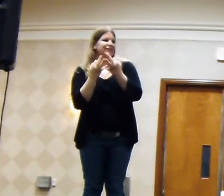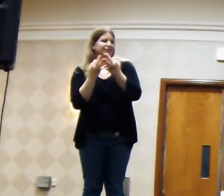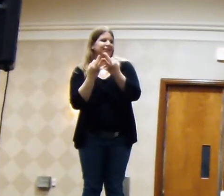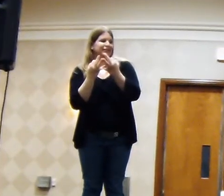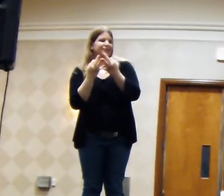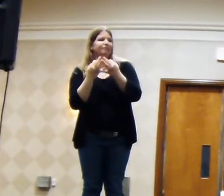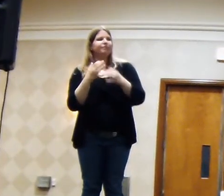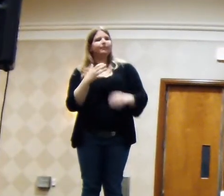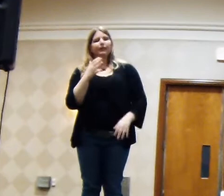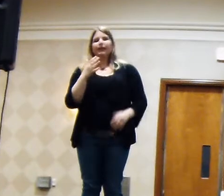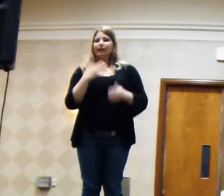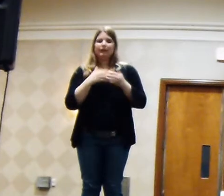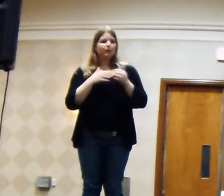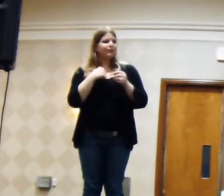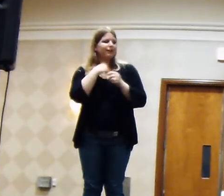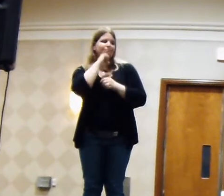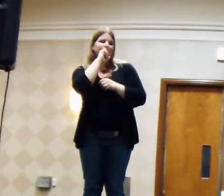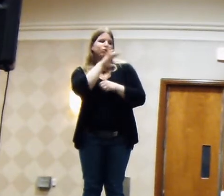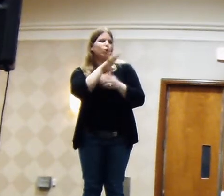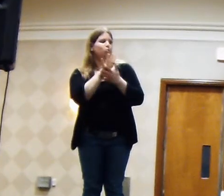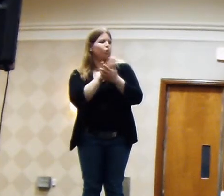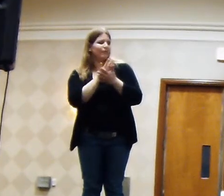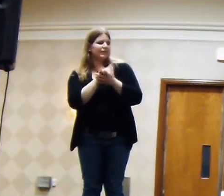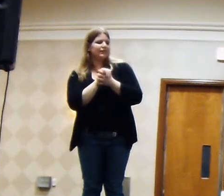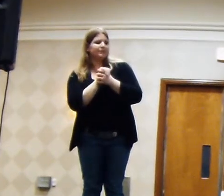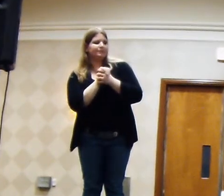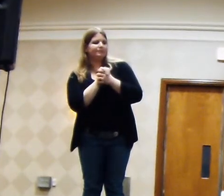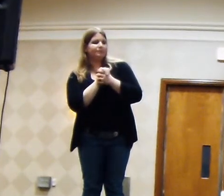I've loved all your movies ever since I was a kid. And